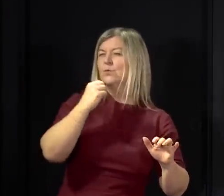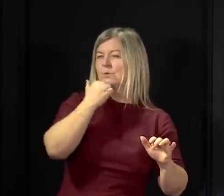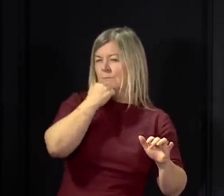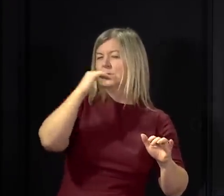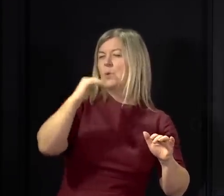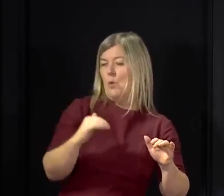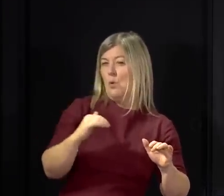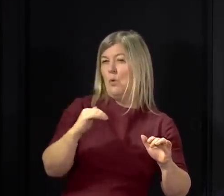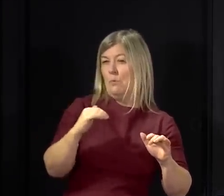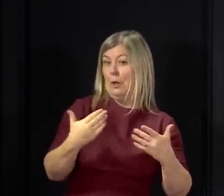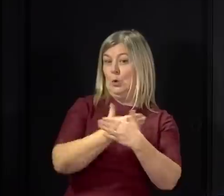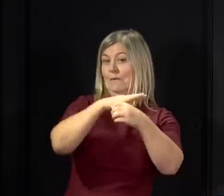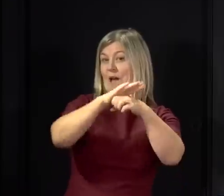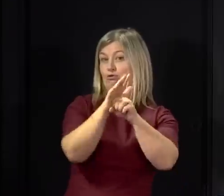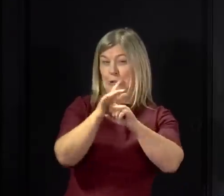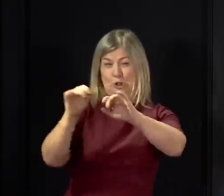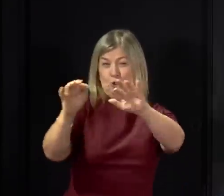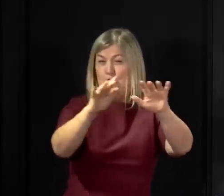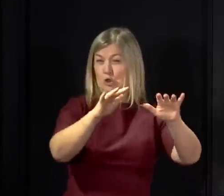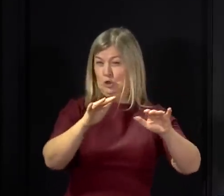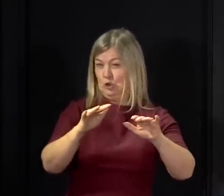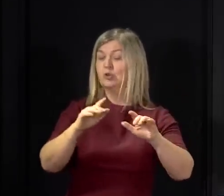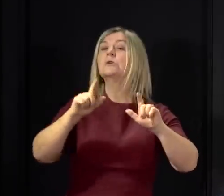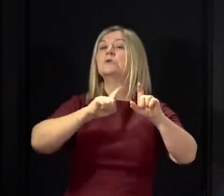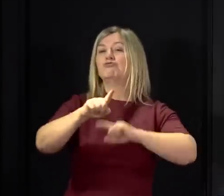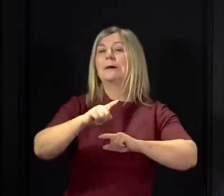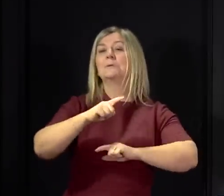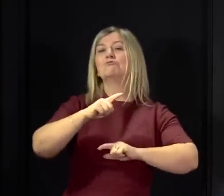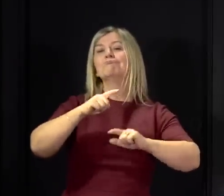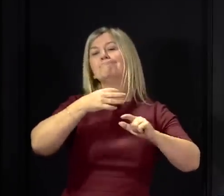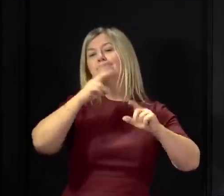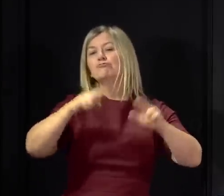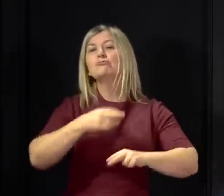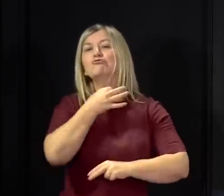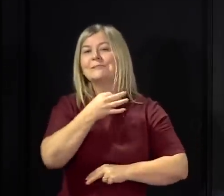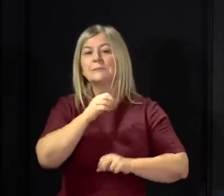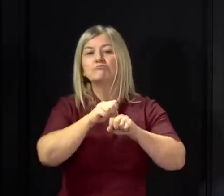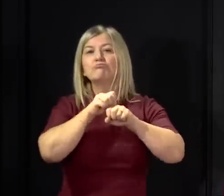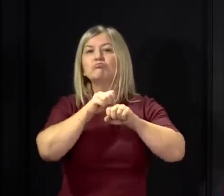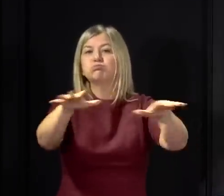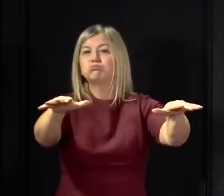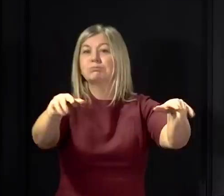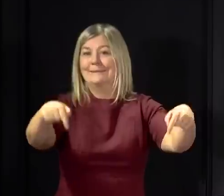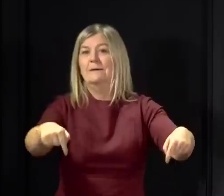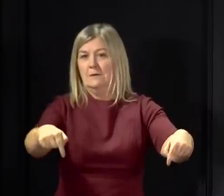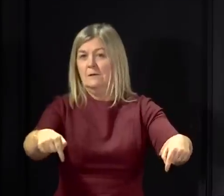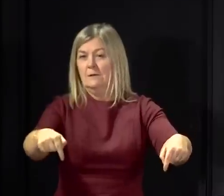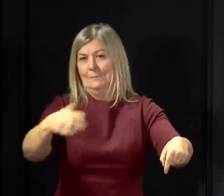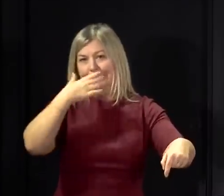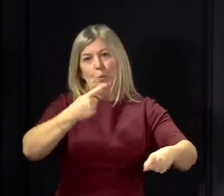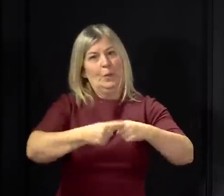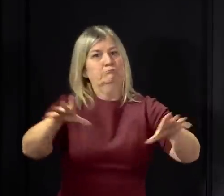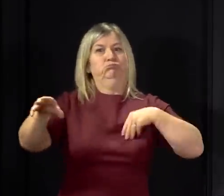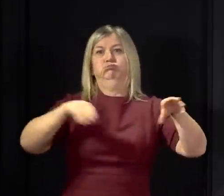this action is designed to reduce the risk of it spreading any further here within Scotland. So let me set out what the Cabinet